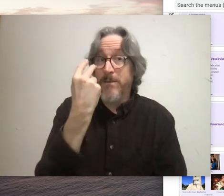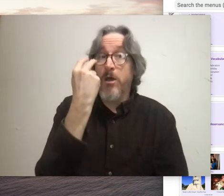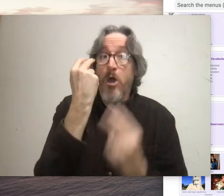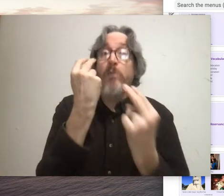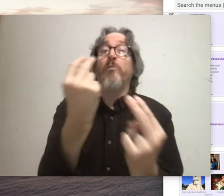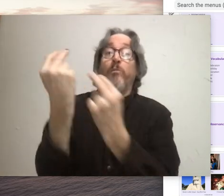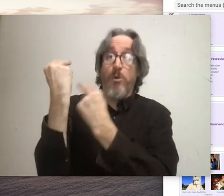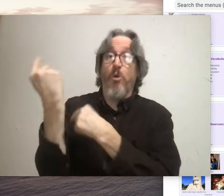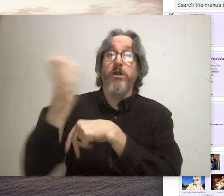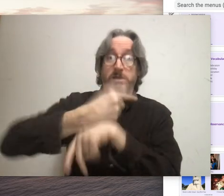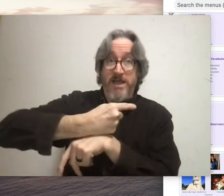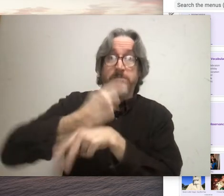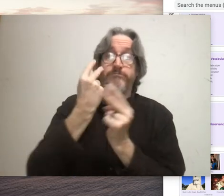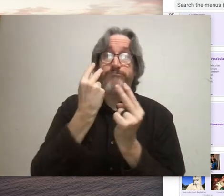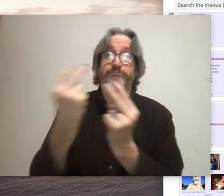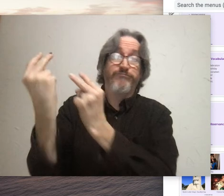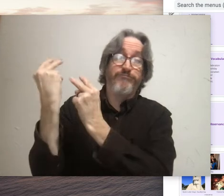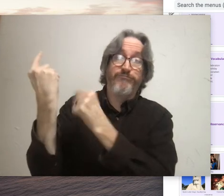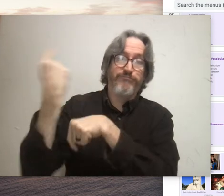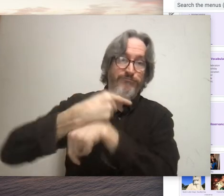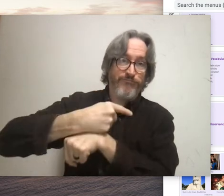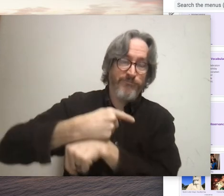way I've seen it. Memorial Day.